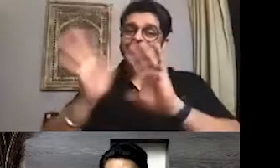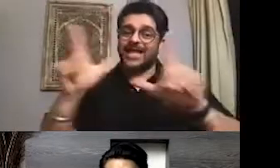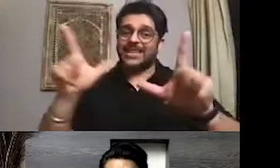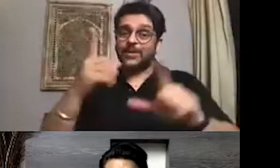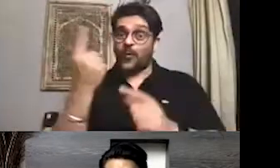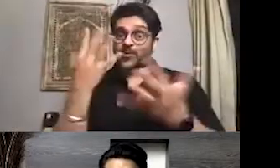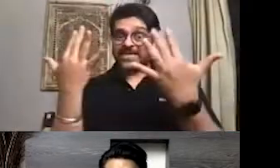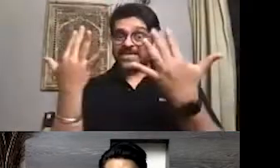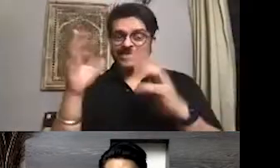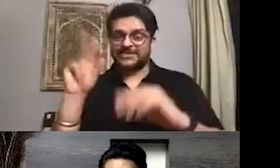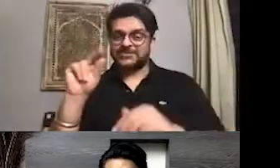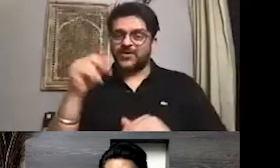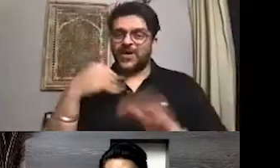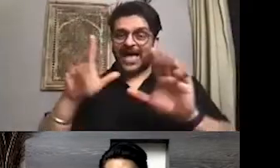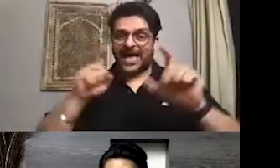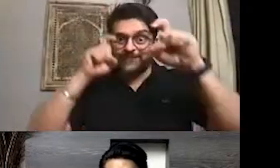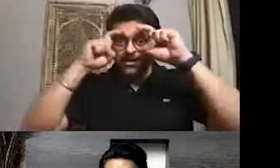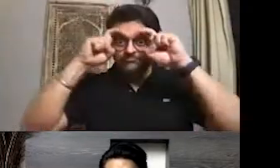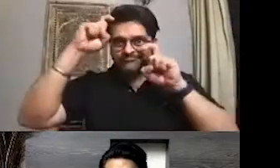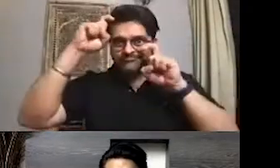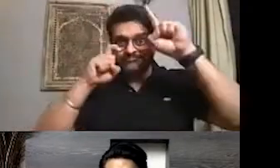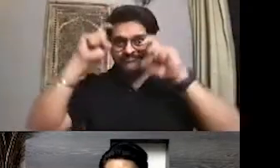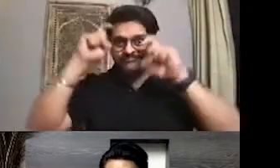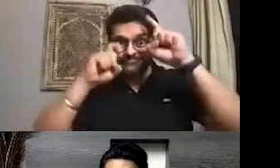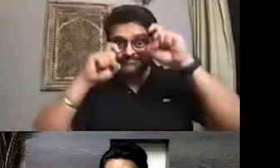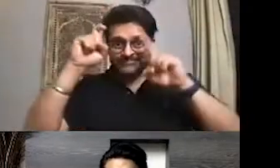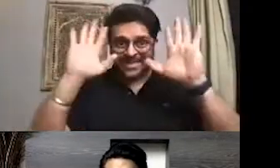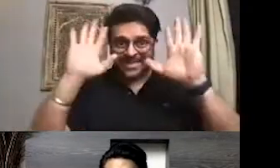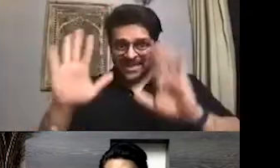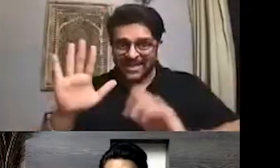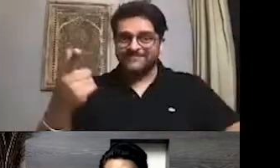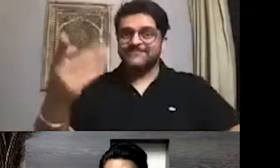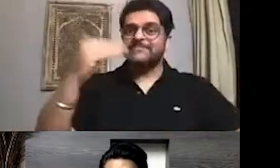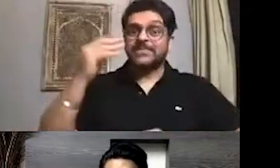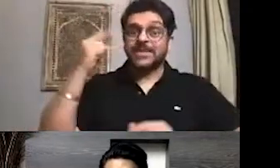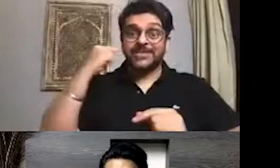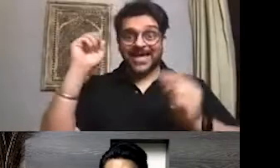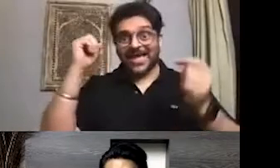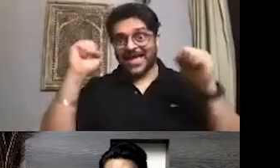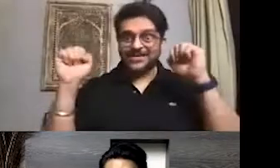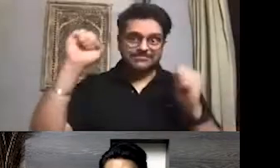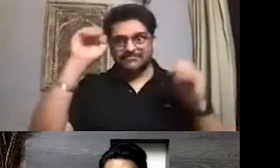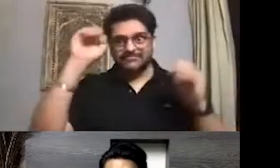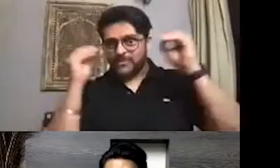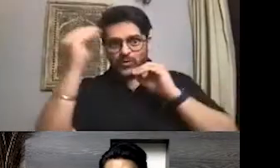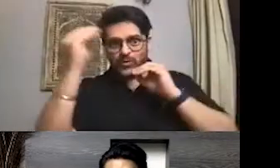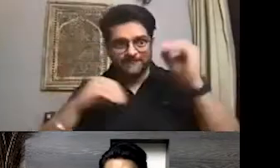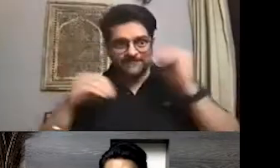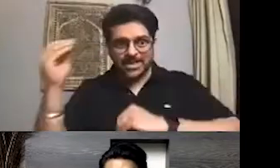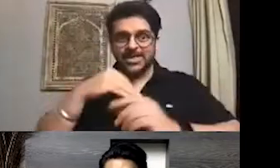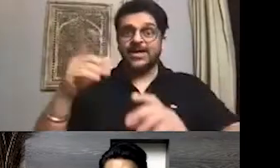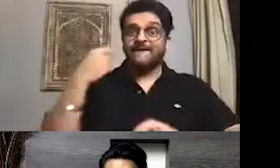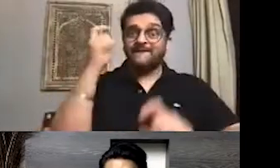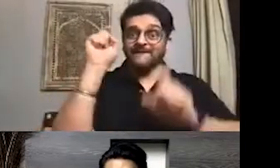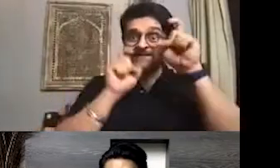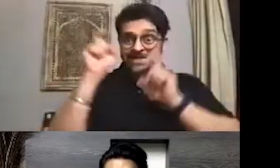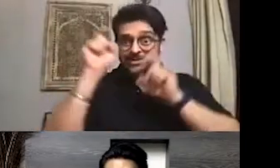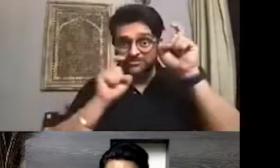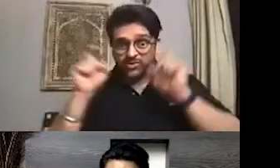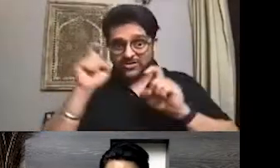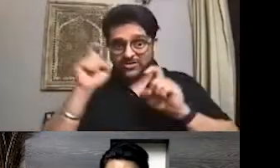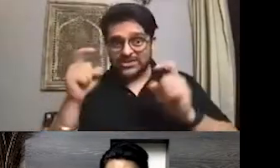Yes, false. Sign language is not only using hands only, it involves the